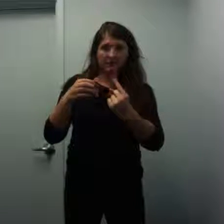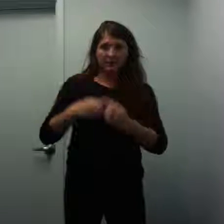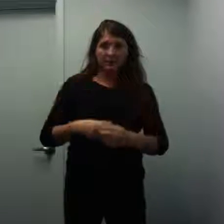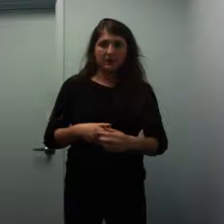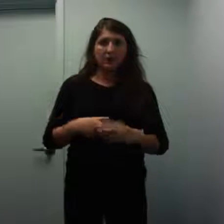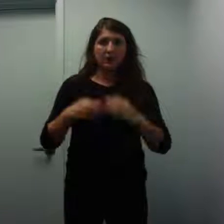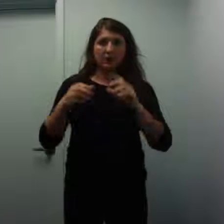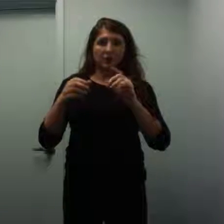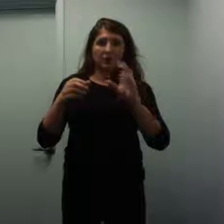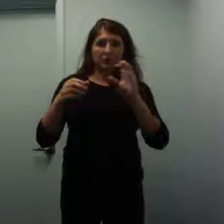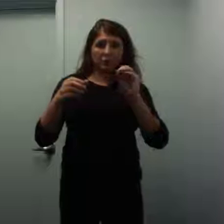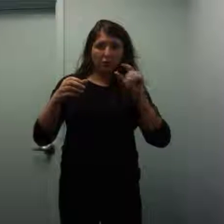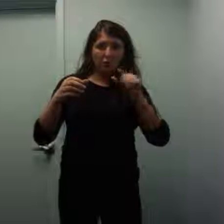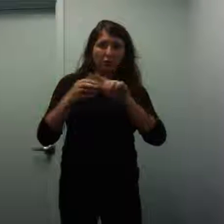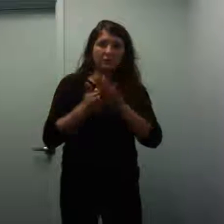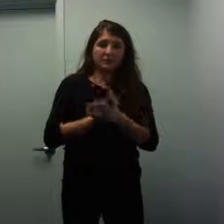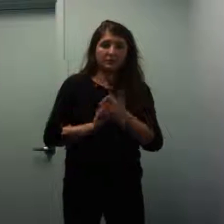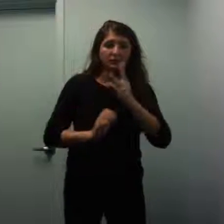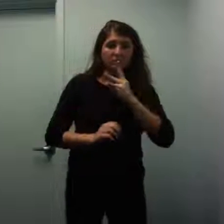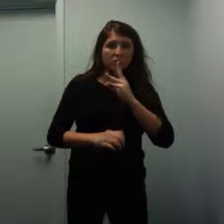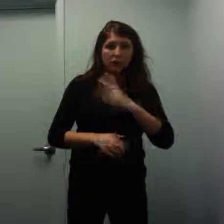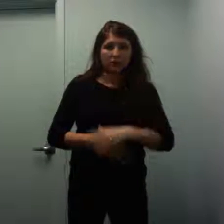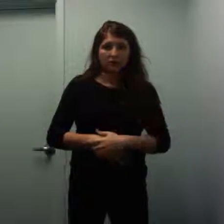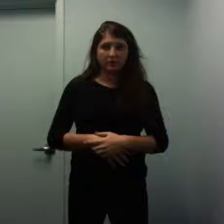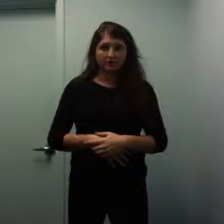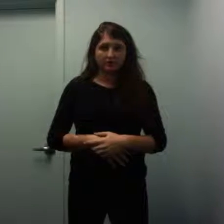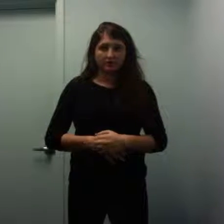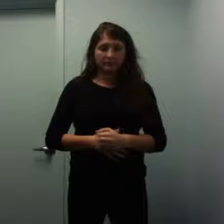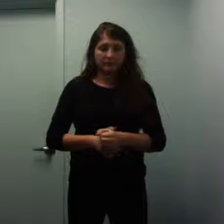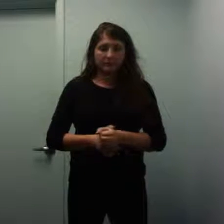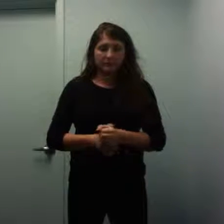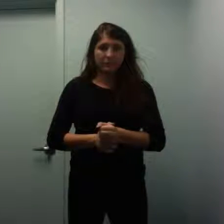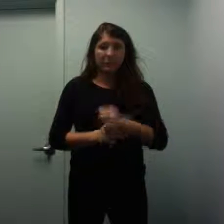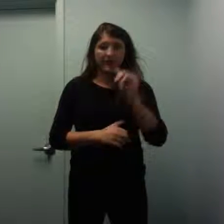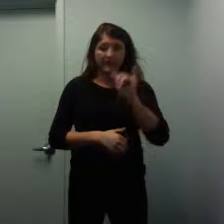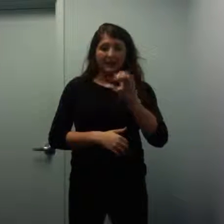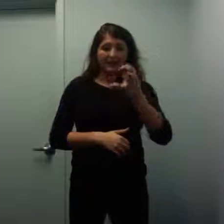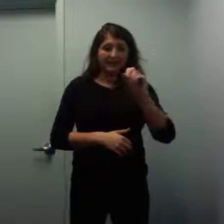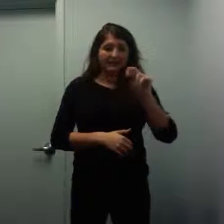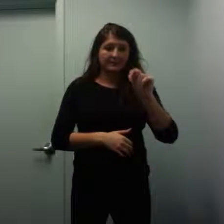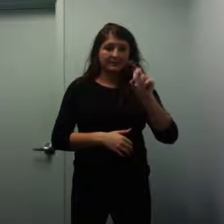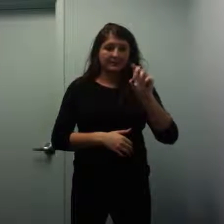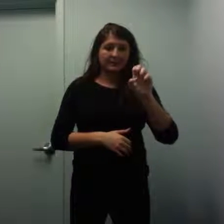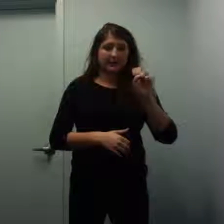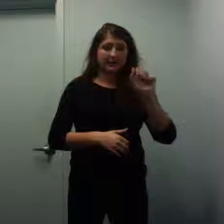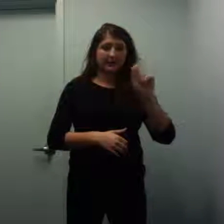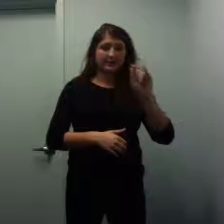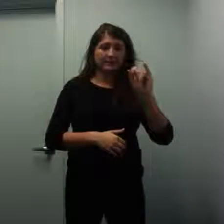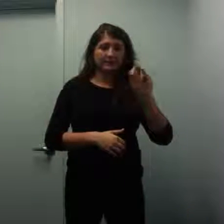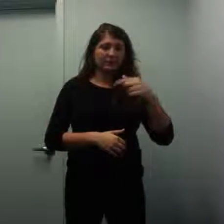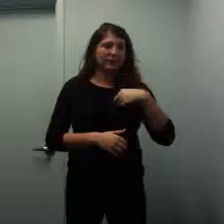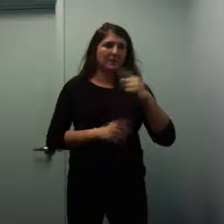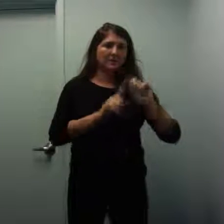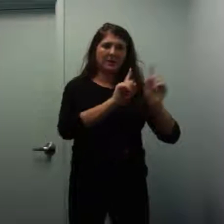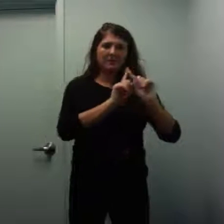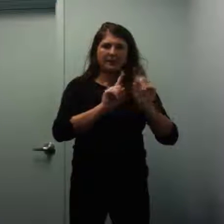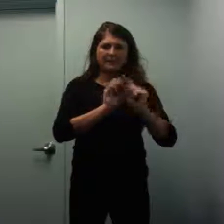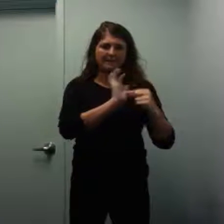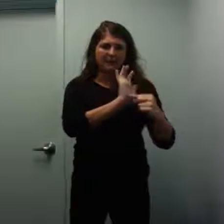cools and turns to water and collects on the outside of the Pepsi can. That's condensation. And there are 100 examples. Everybody got this? We'll